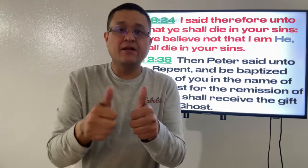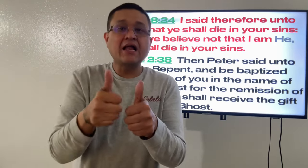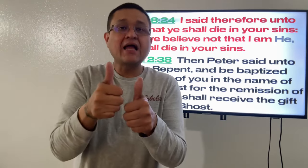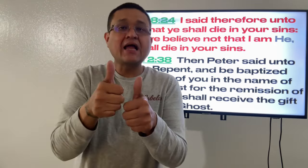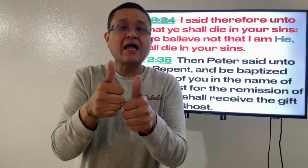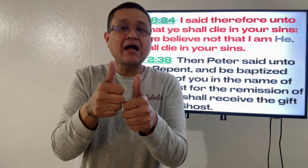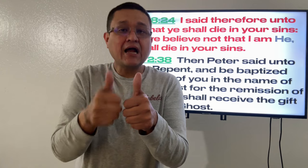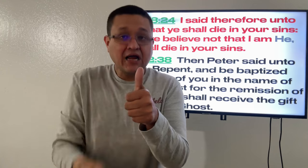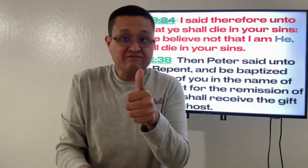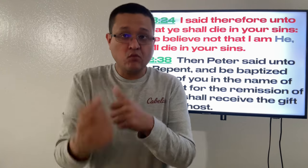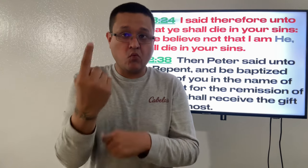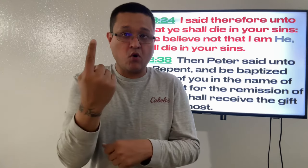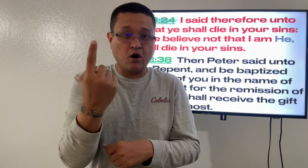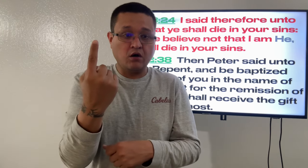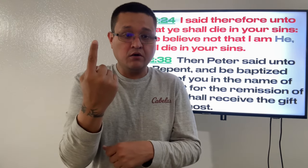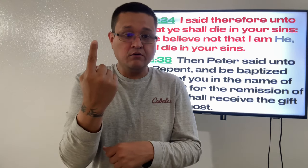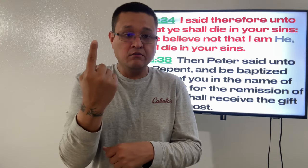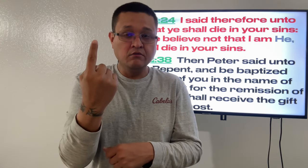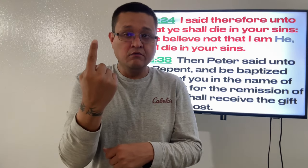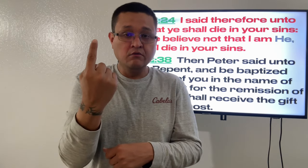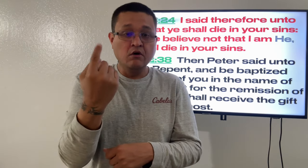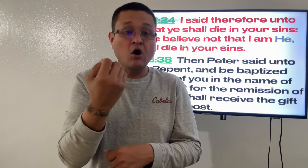it says and be baptized every one